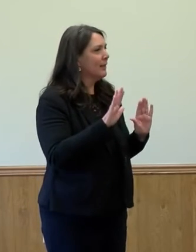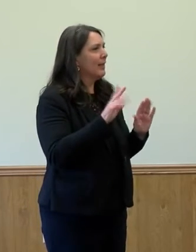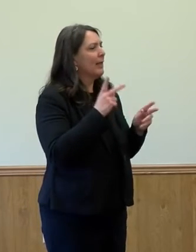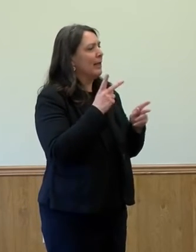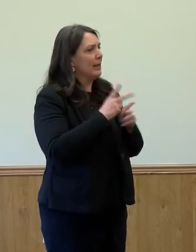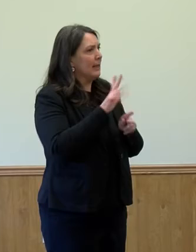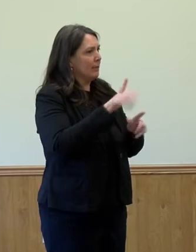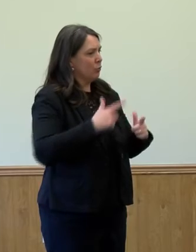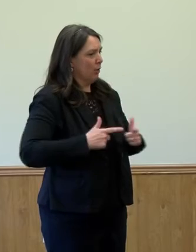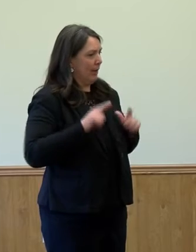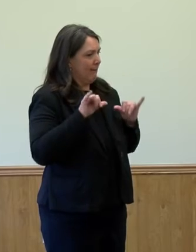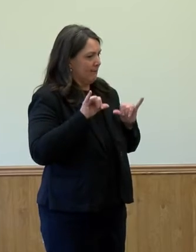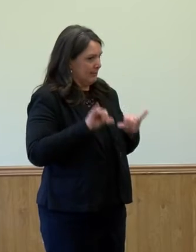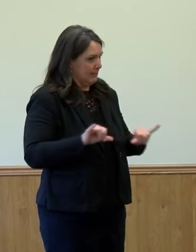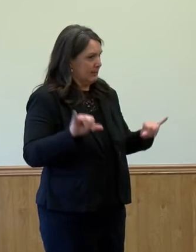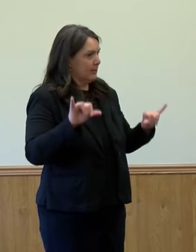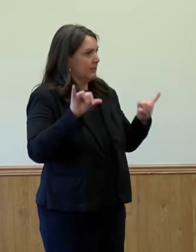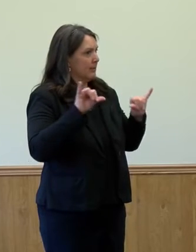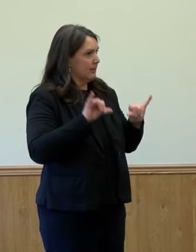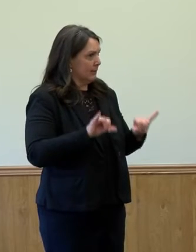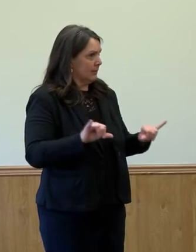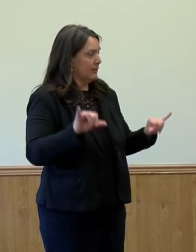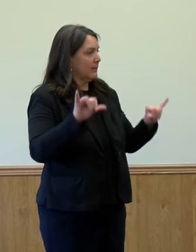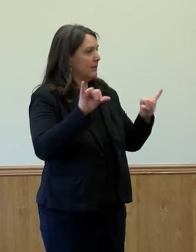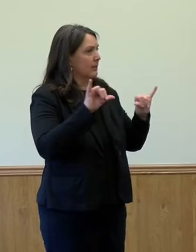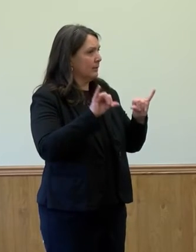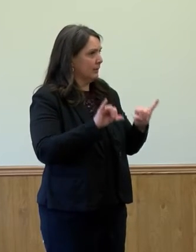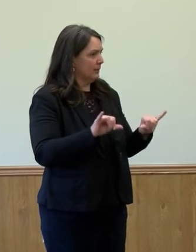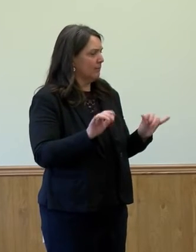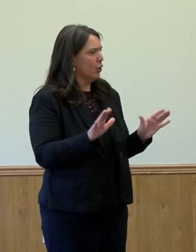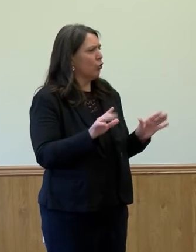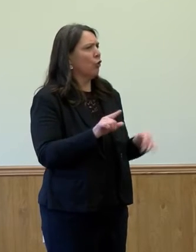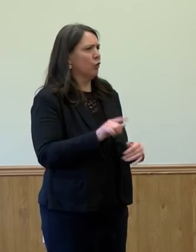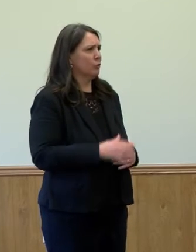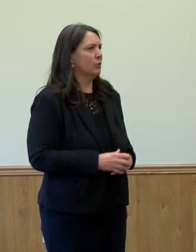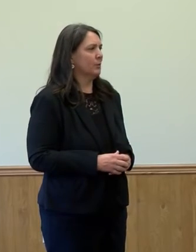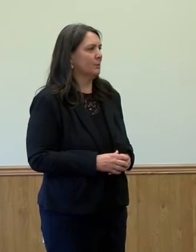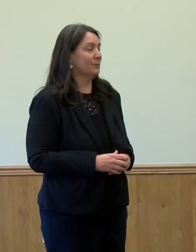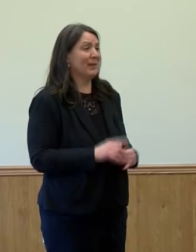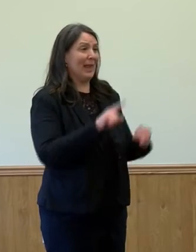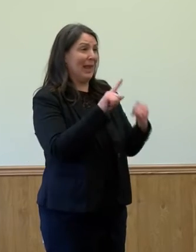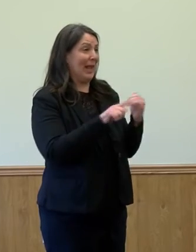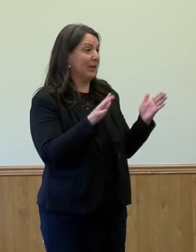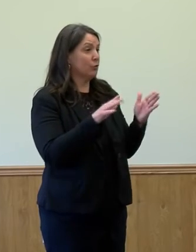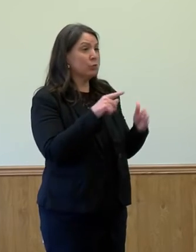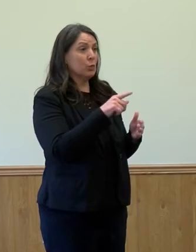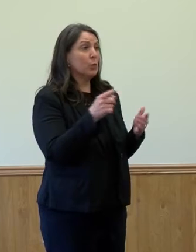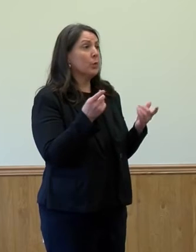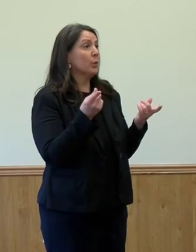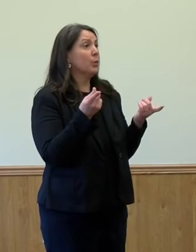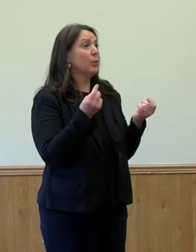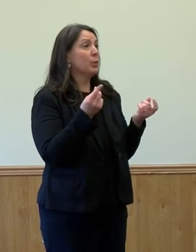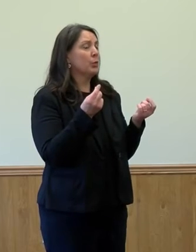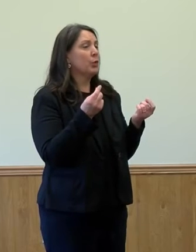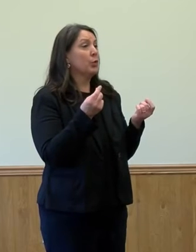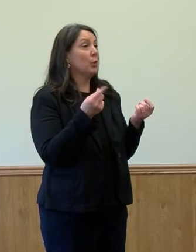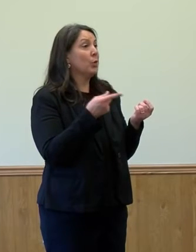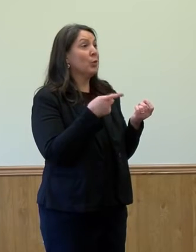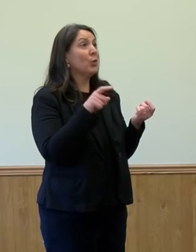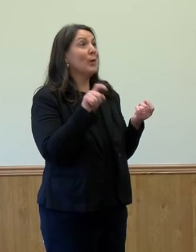routine as possible is very much encouraged. My last encouragement is to cope with the holidays is to reach out for